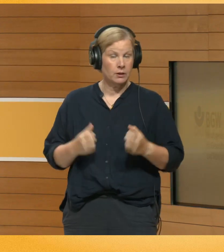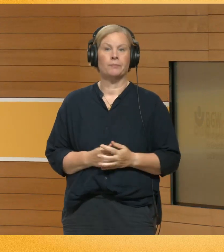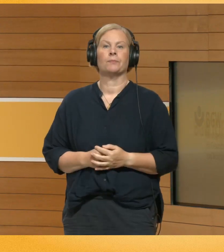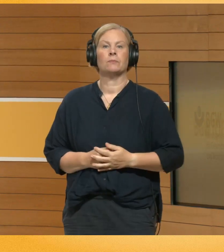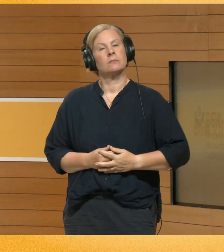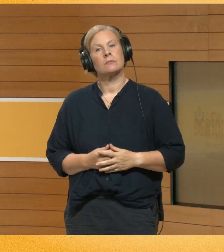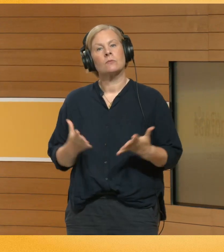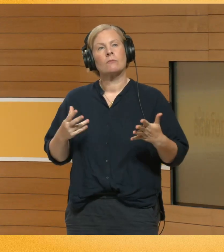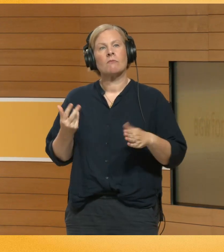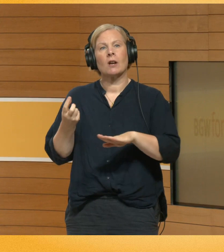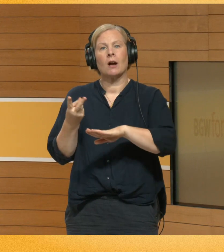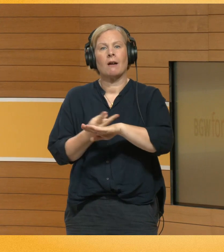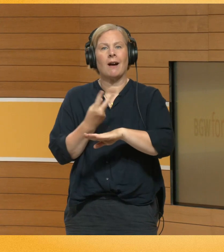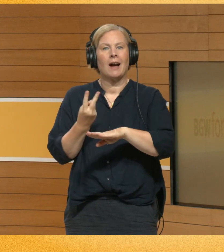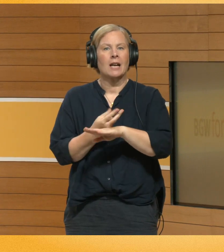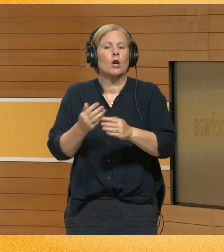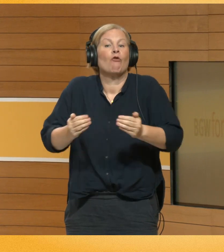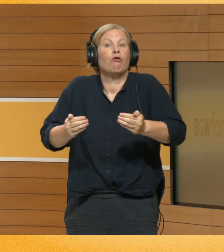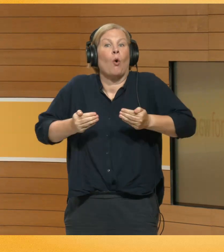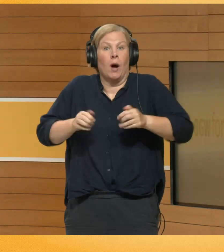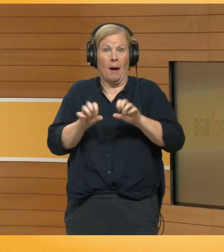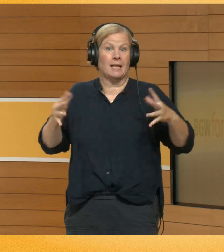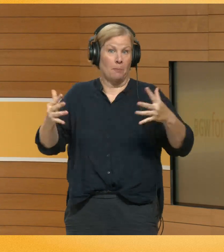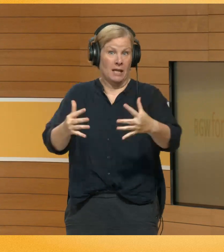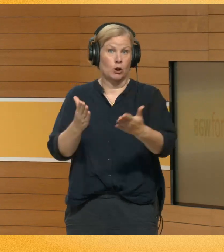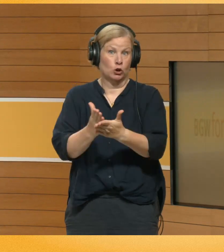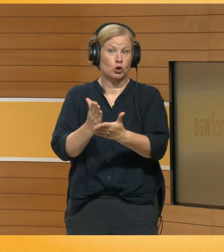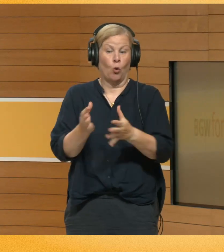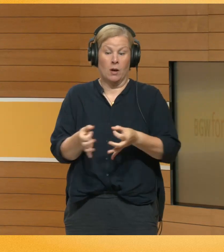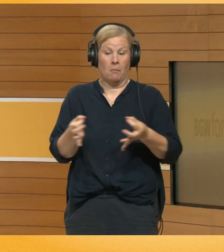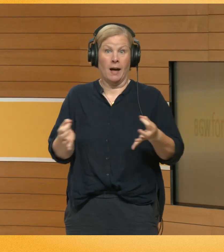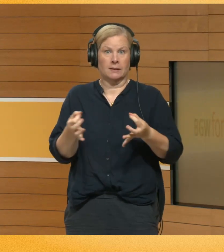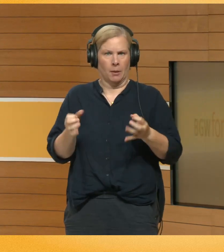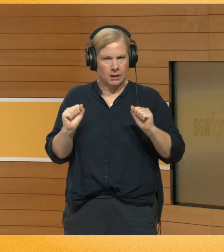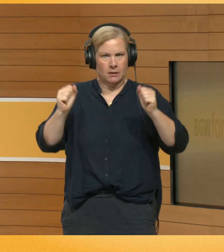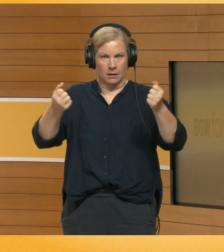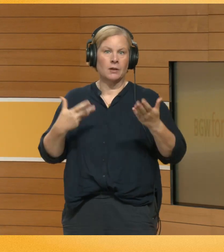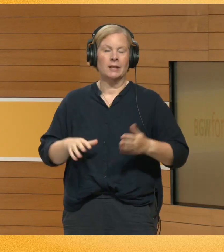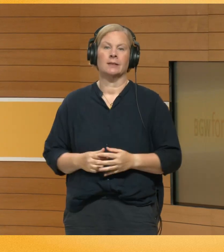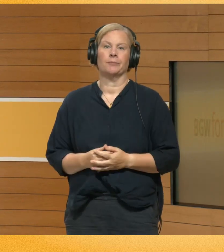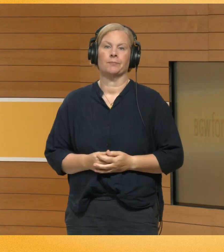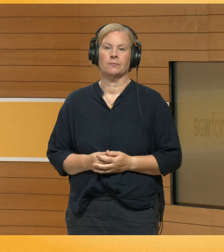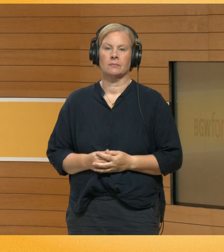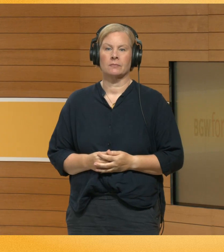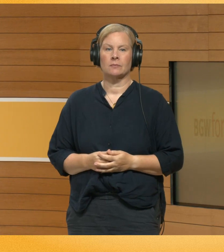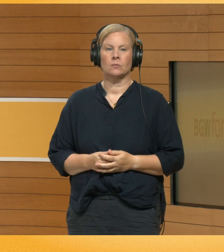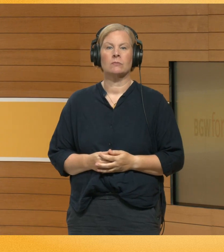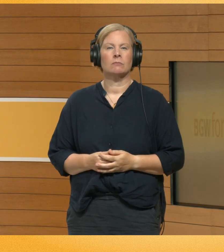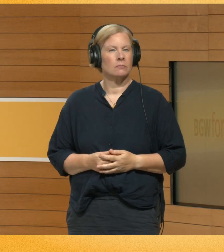knew clearly that COVID was really knocking at the door. One of such